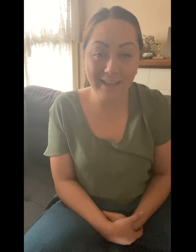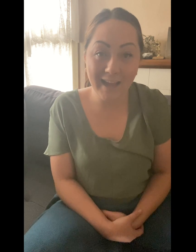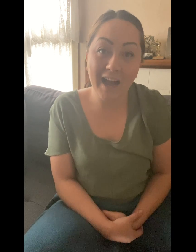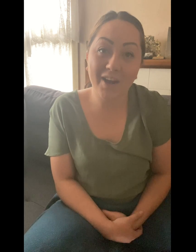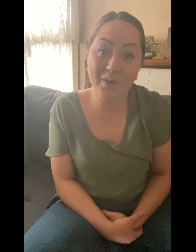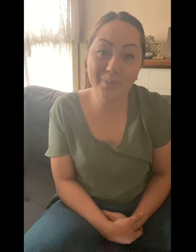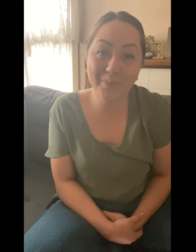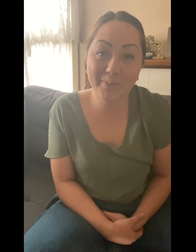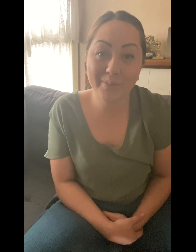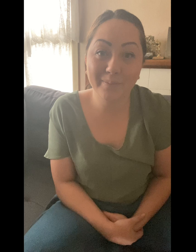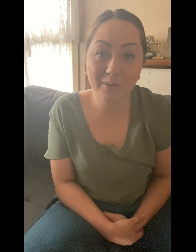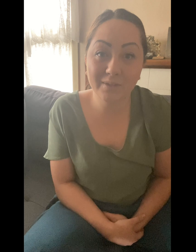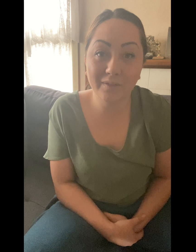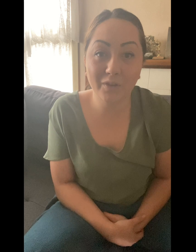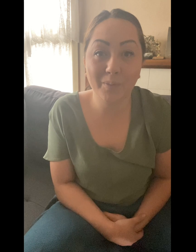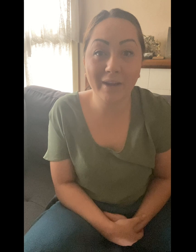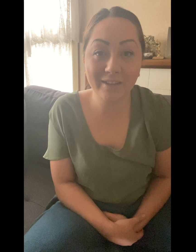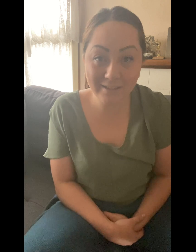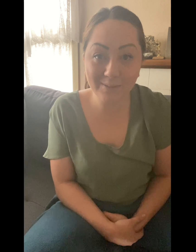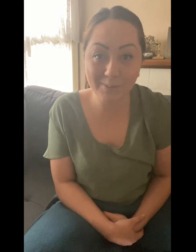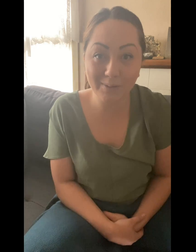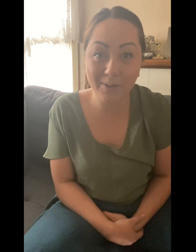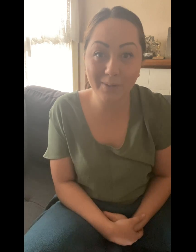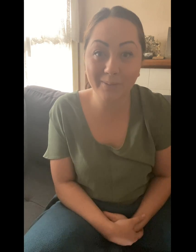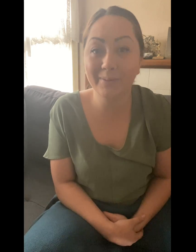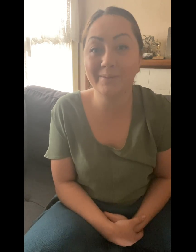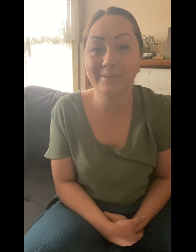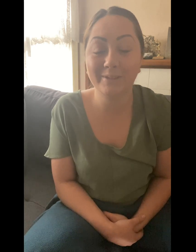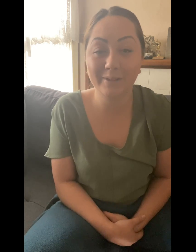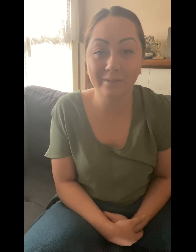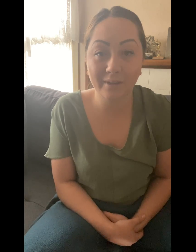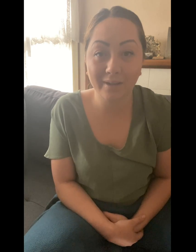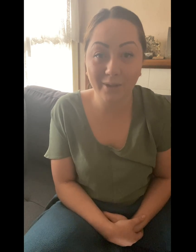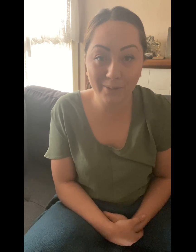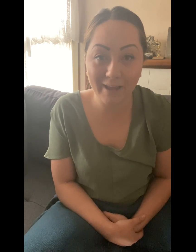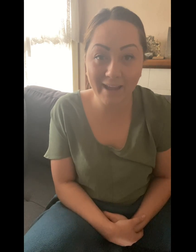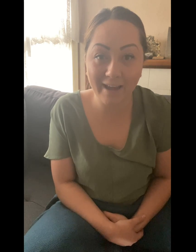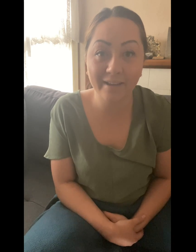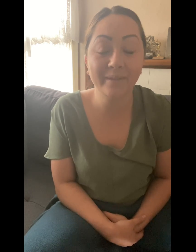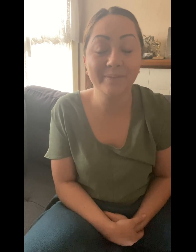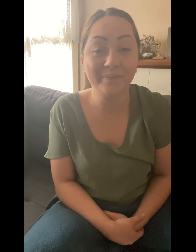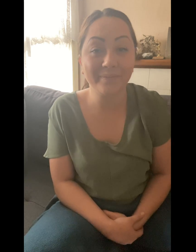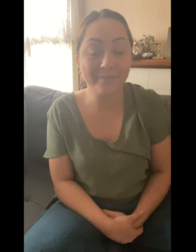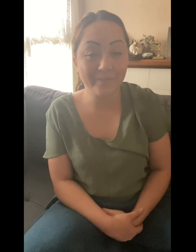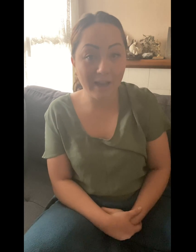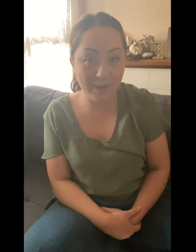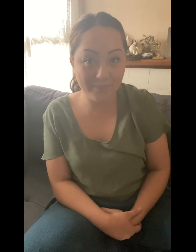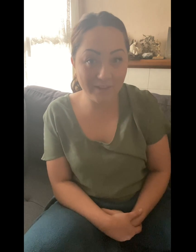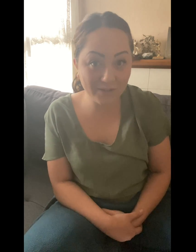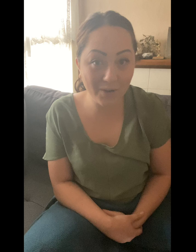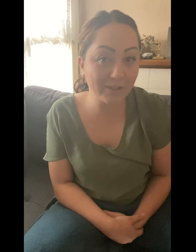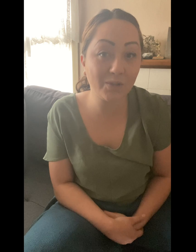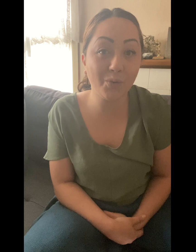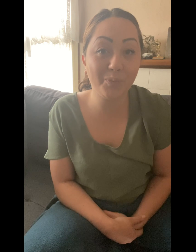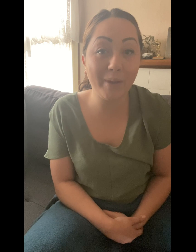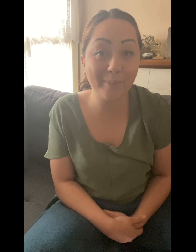I hope most of your parents will know who they are. The song is called